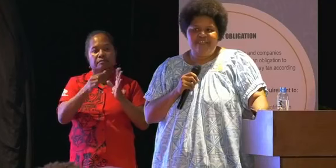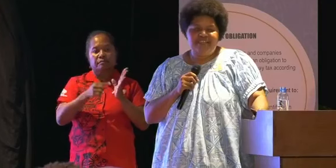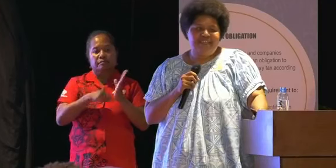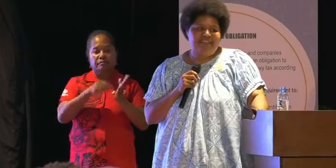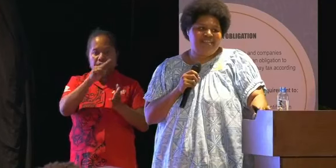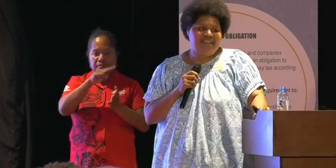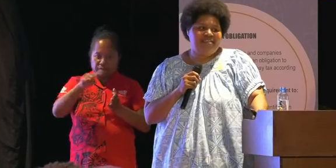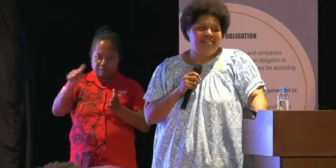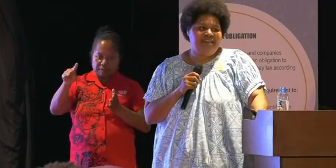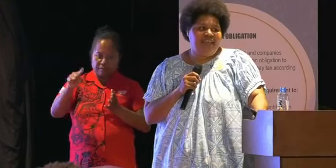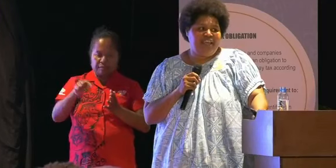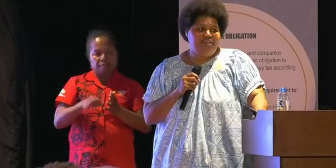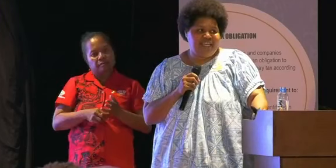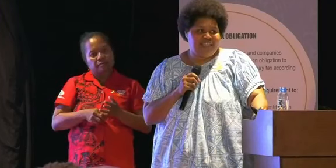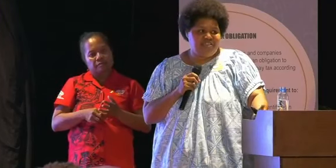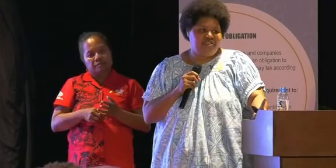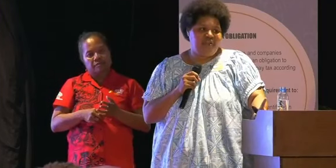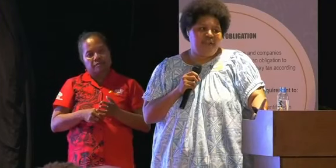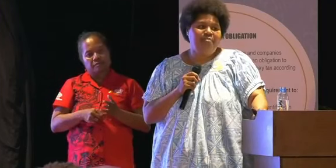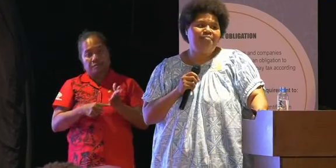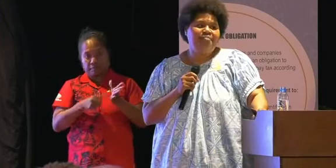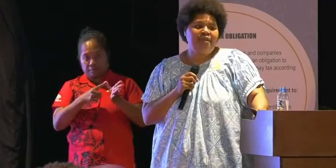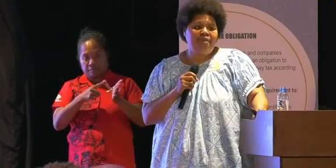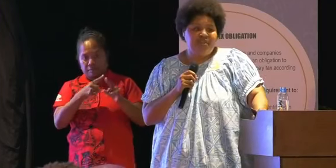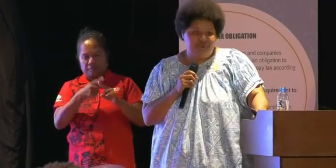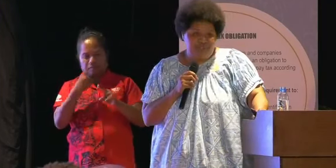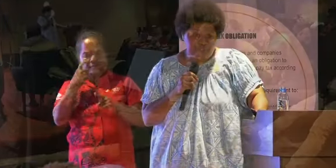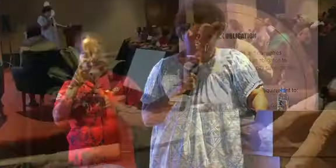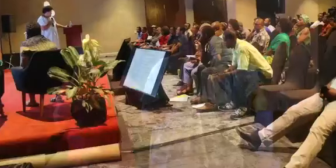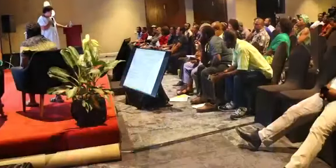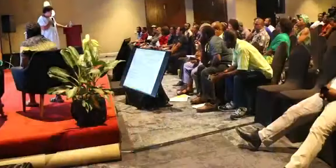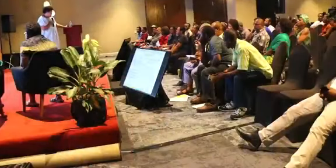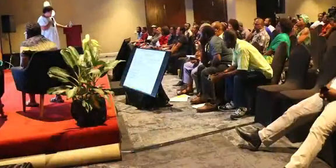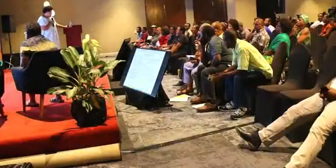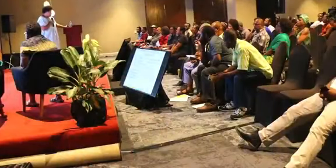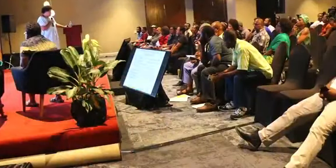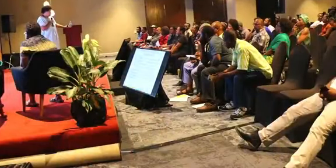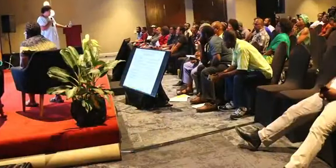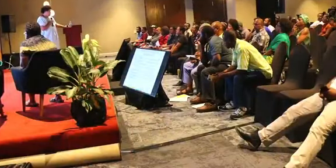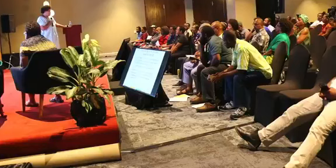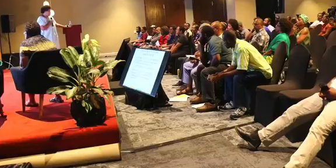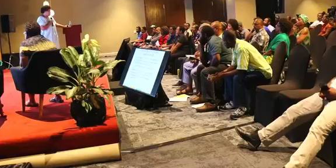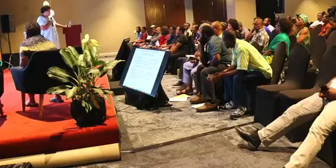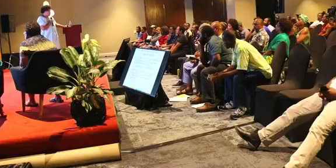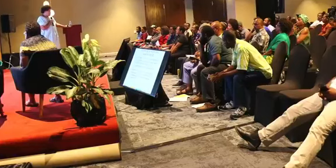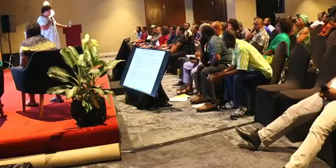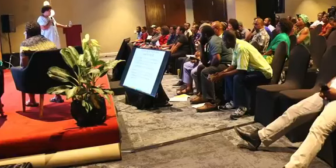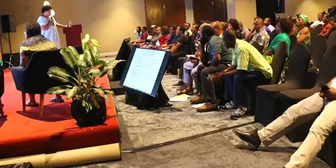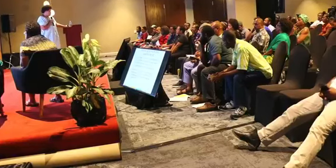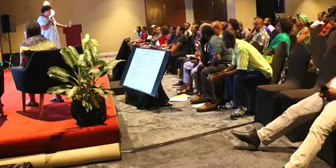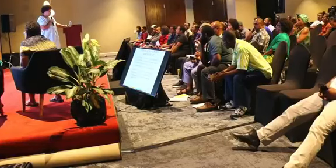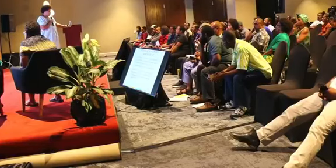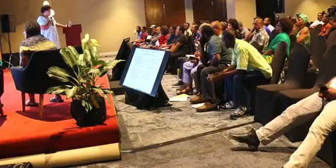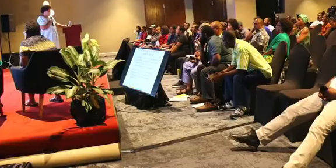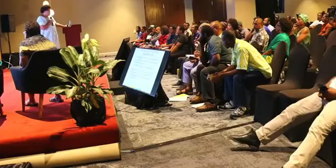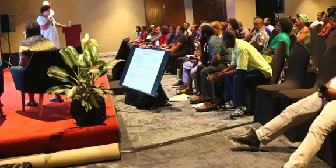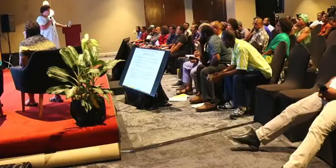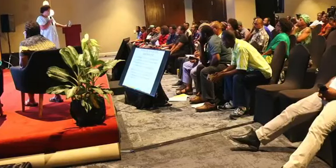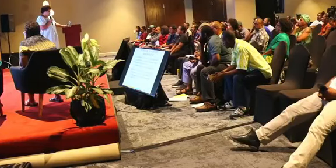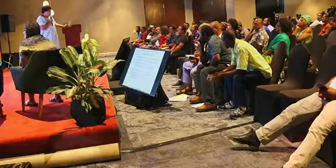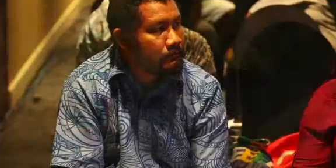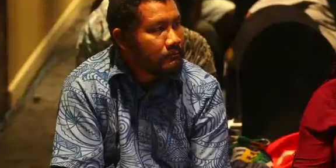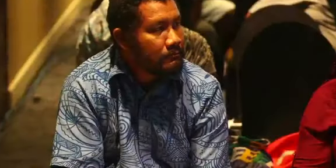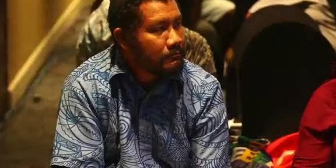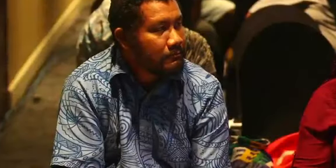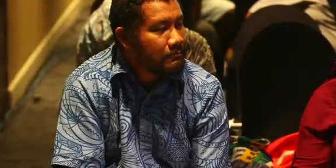a 3 rather than a 6, and your text just showed up, you would definitely not agree. Is it true? Or